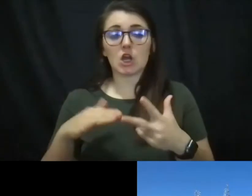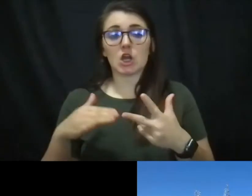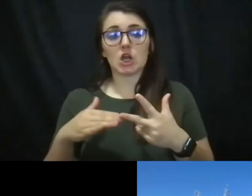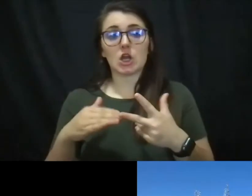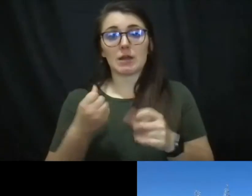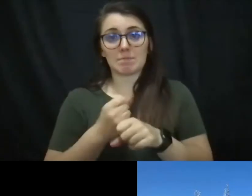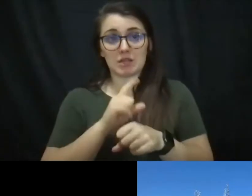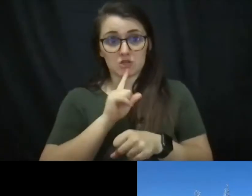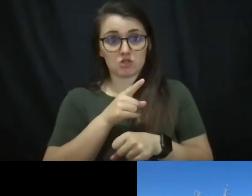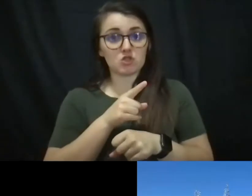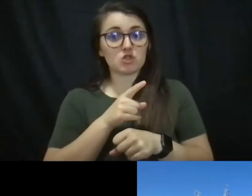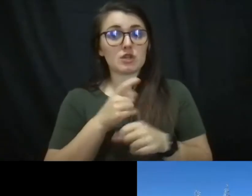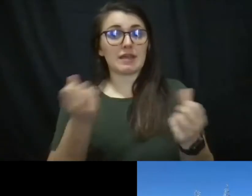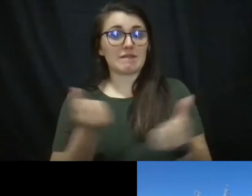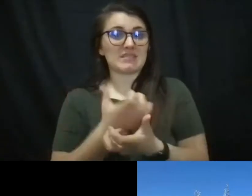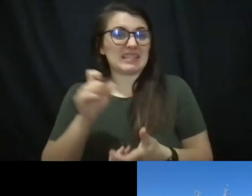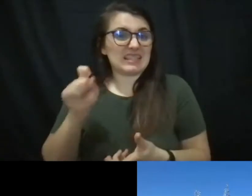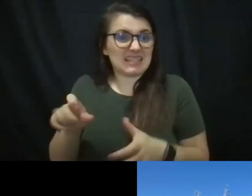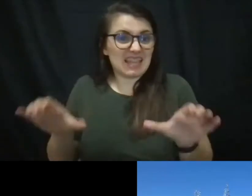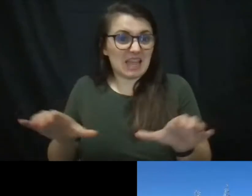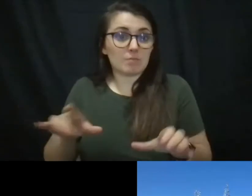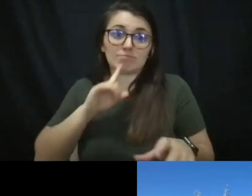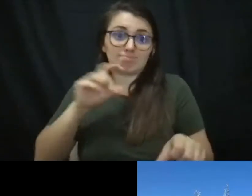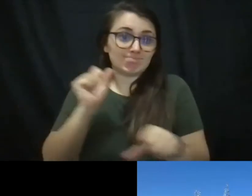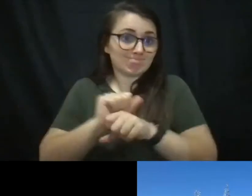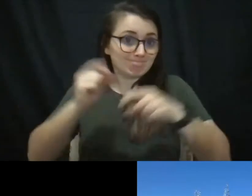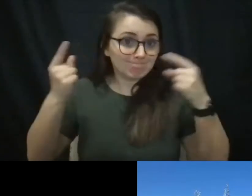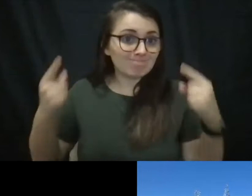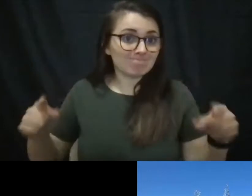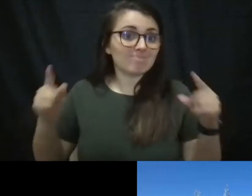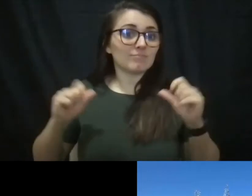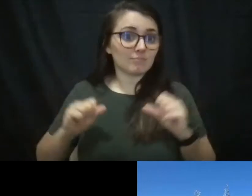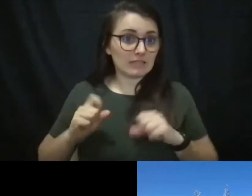that everything that needs to happen is happening when it does.